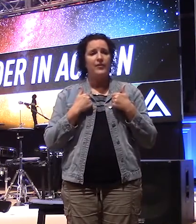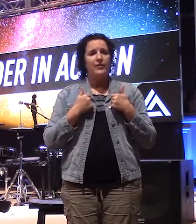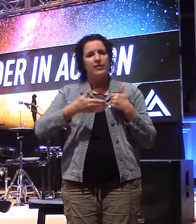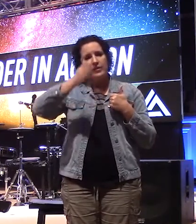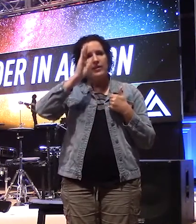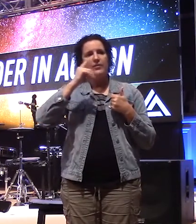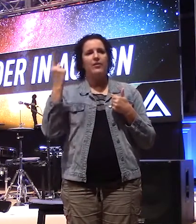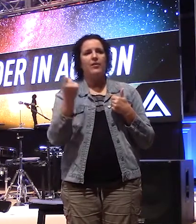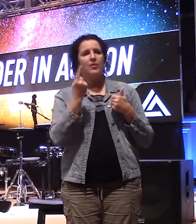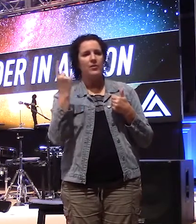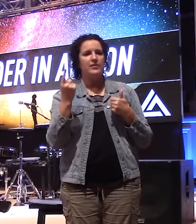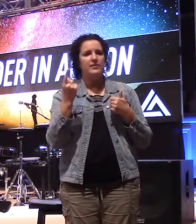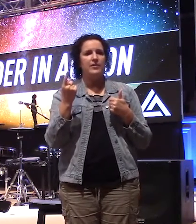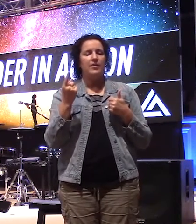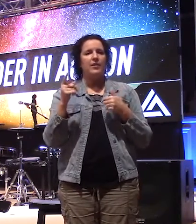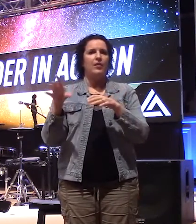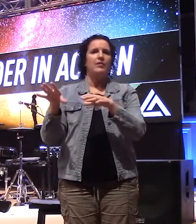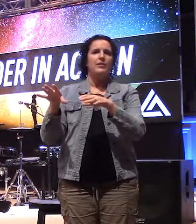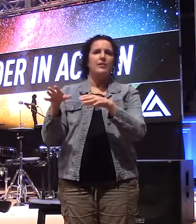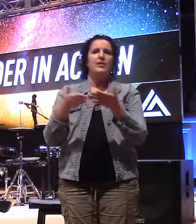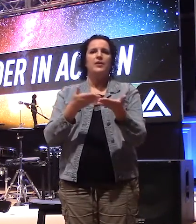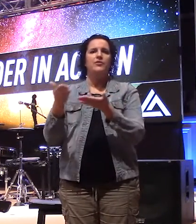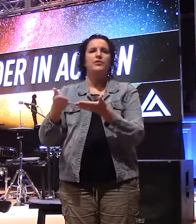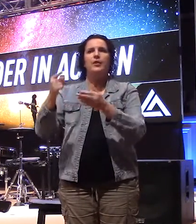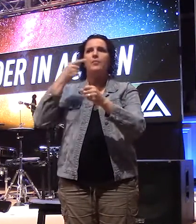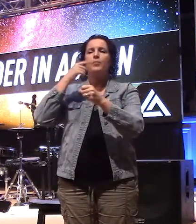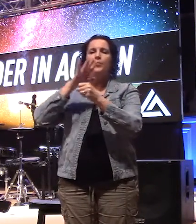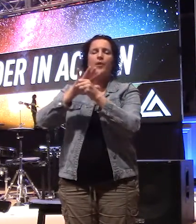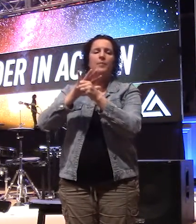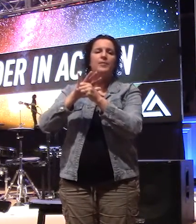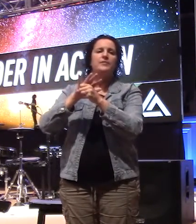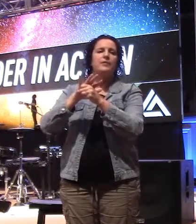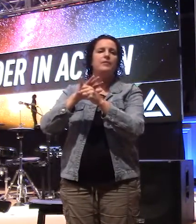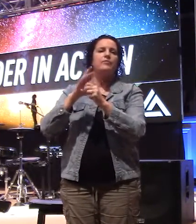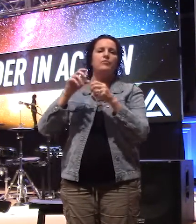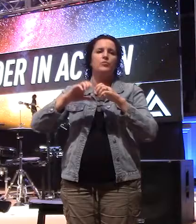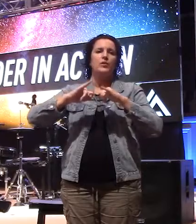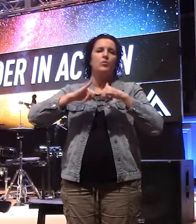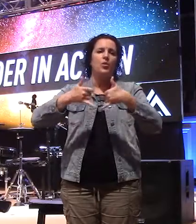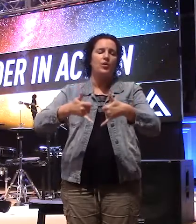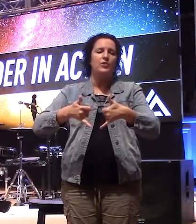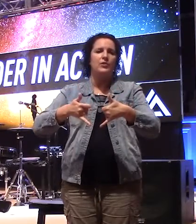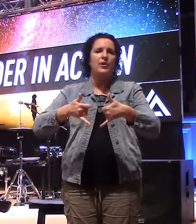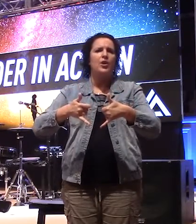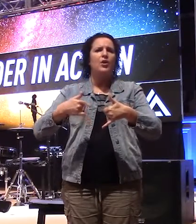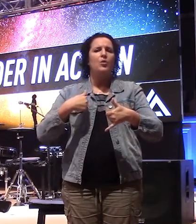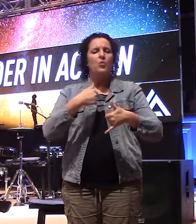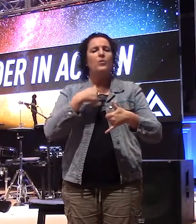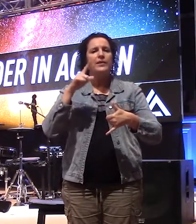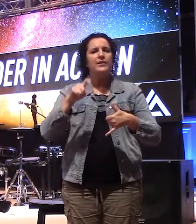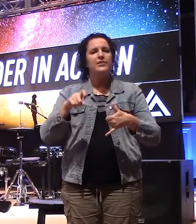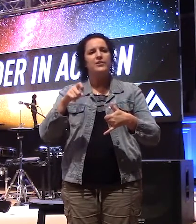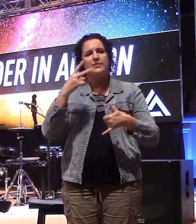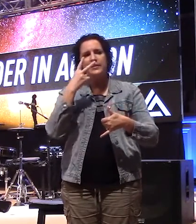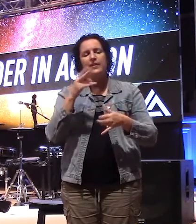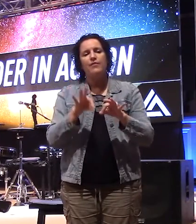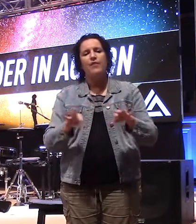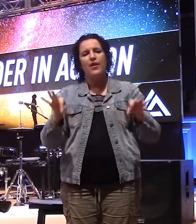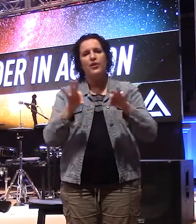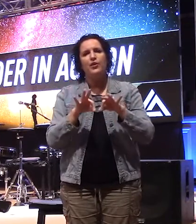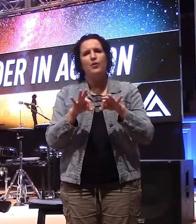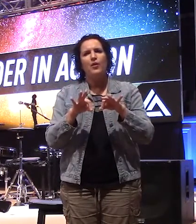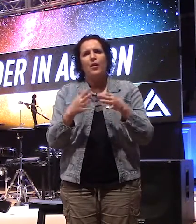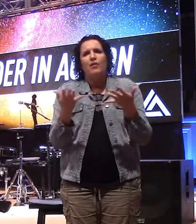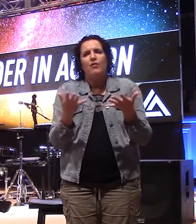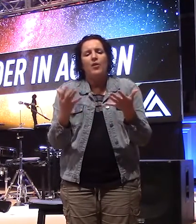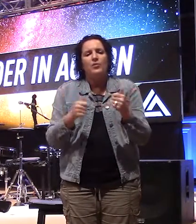God always holds out the promise of reward. He knows we need to see the value of what we're pursuing. And he wants to know that